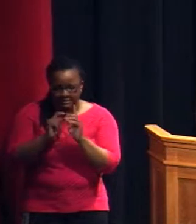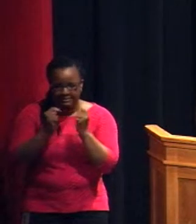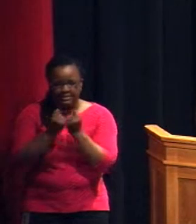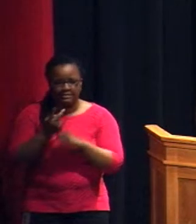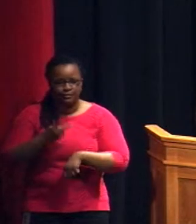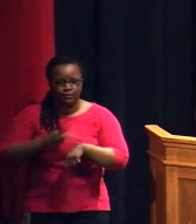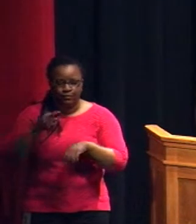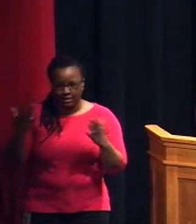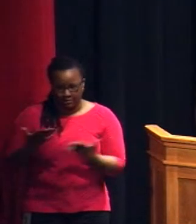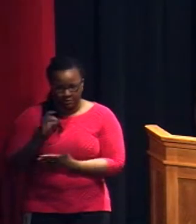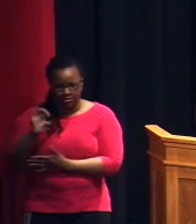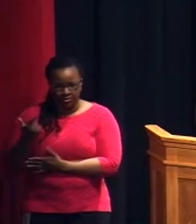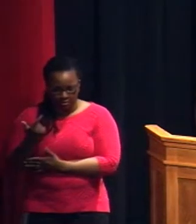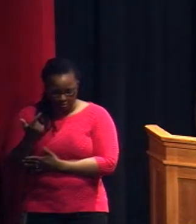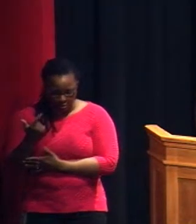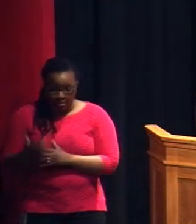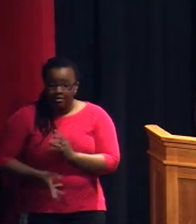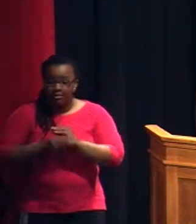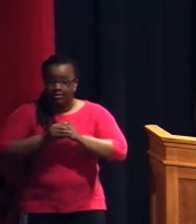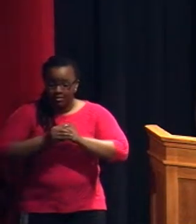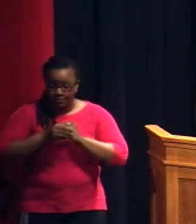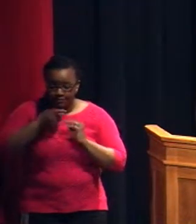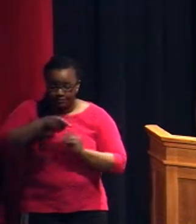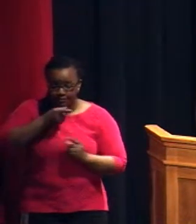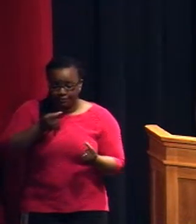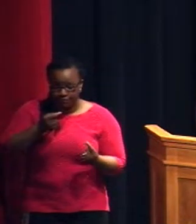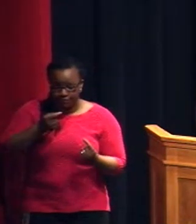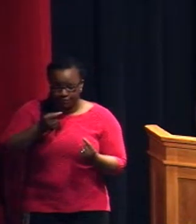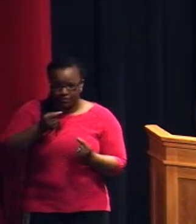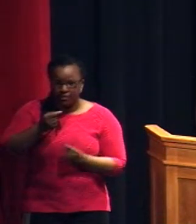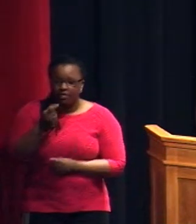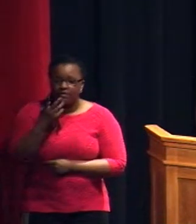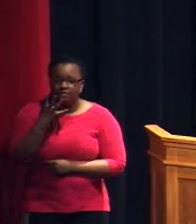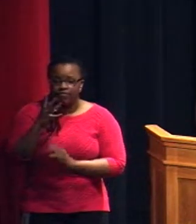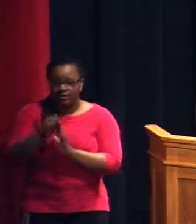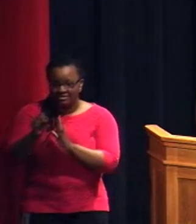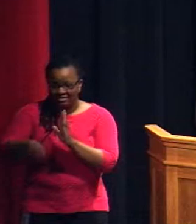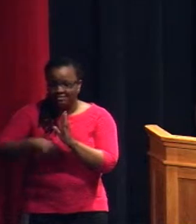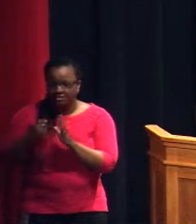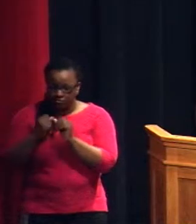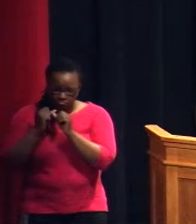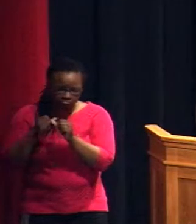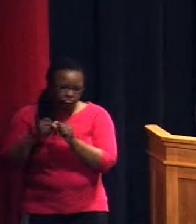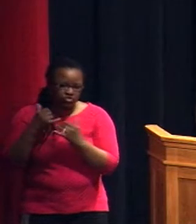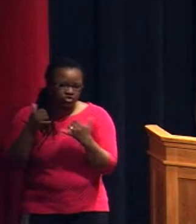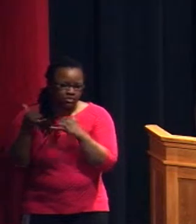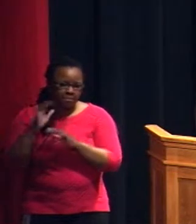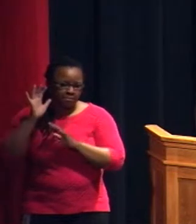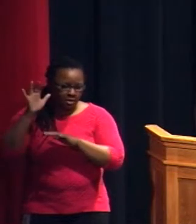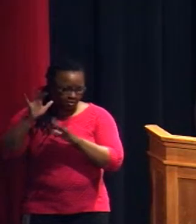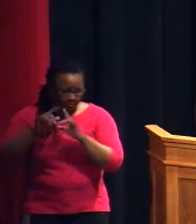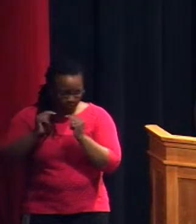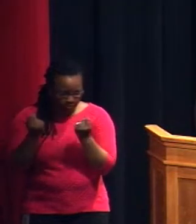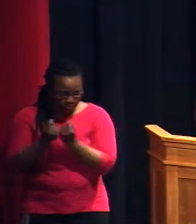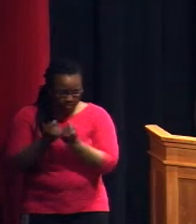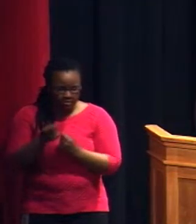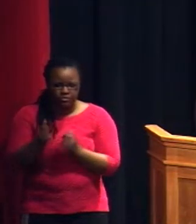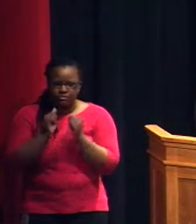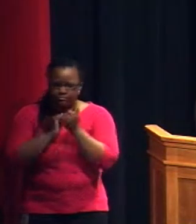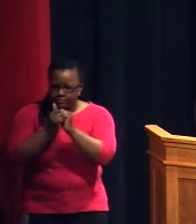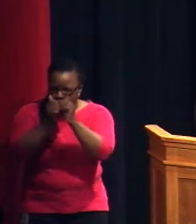Glass. In addition, she started for four seasons on the basketball team, exemplifying her dynamic athletic